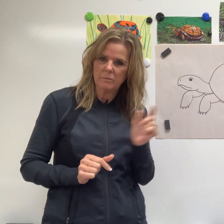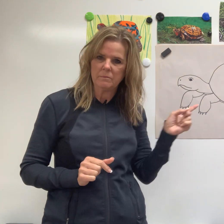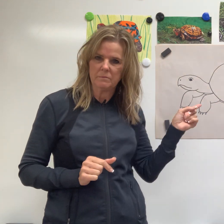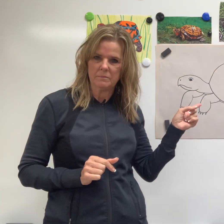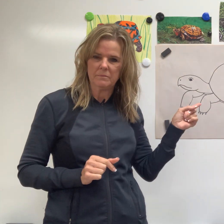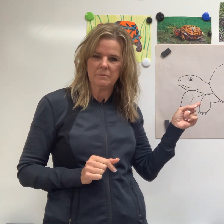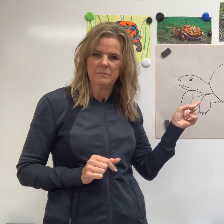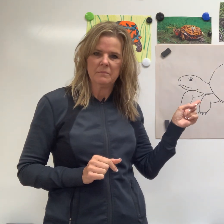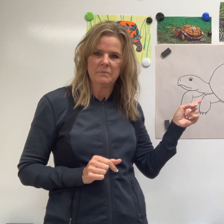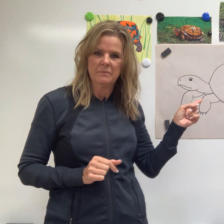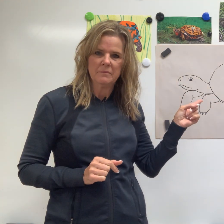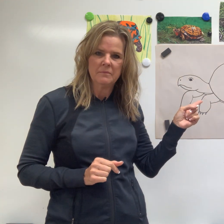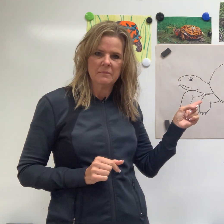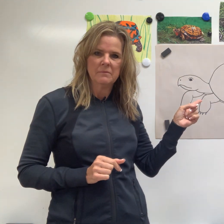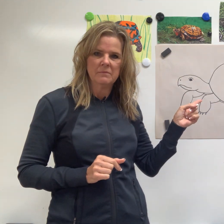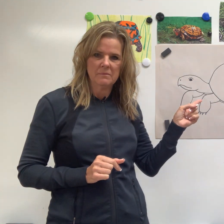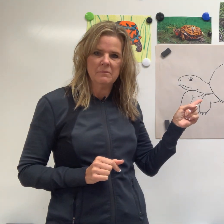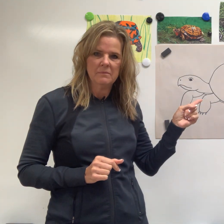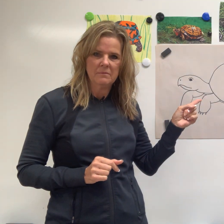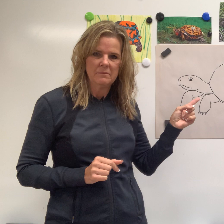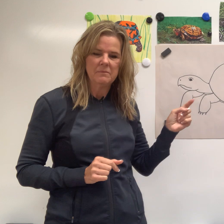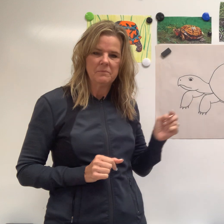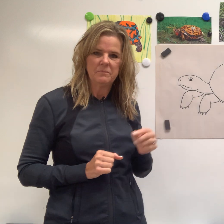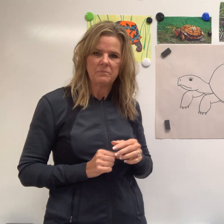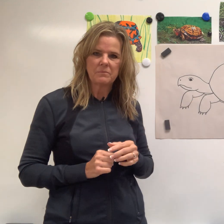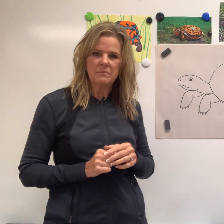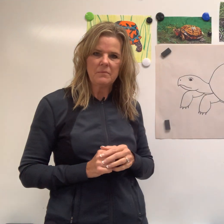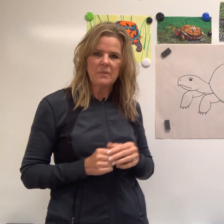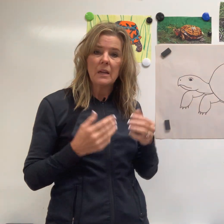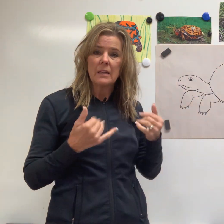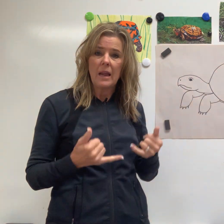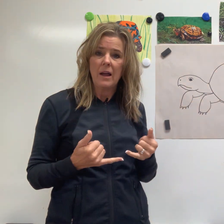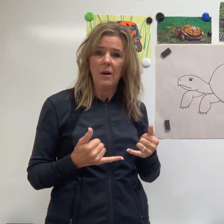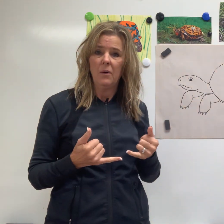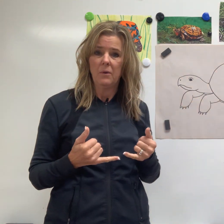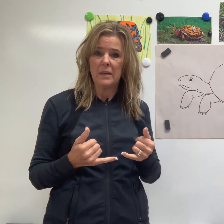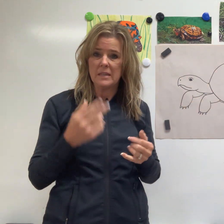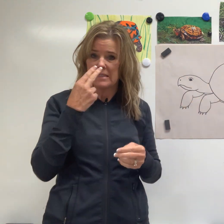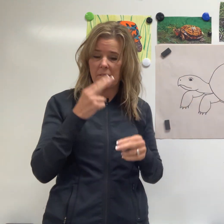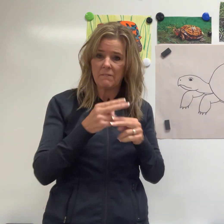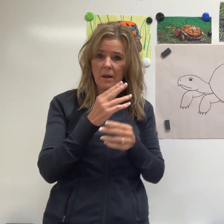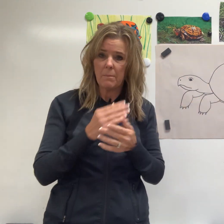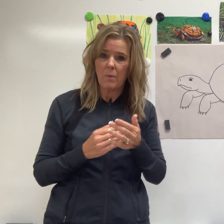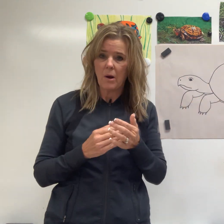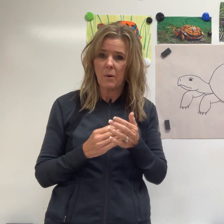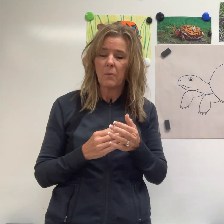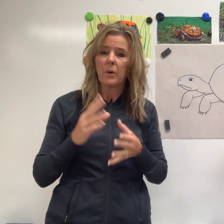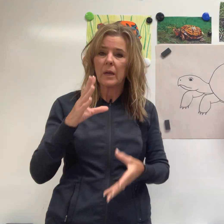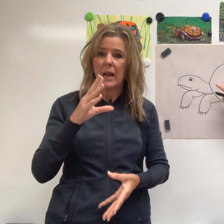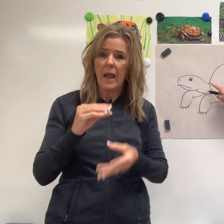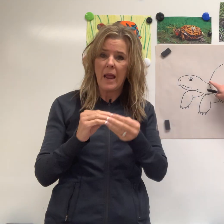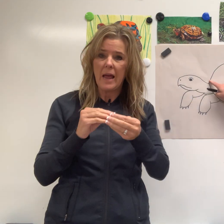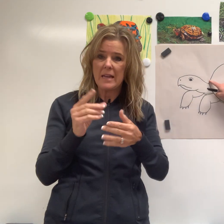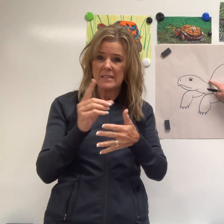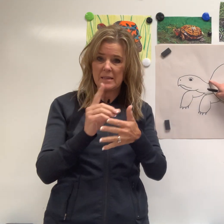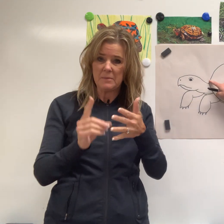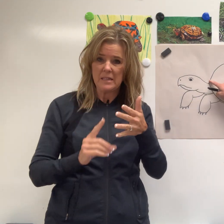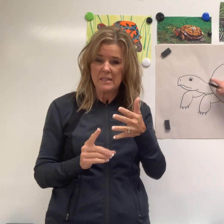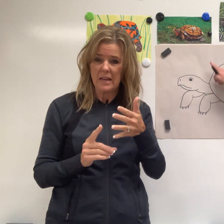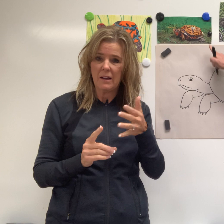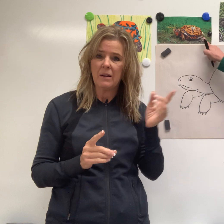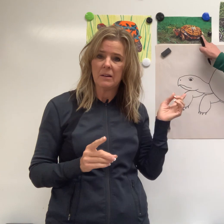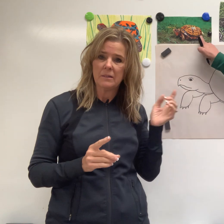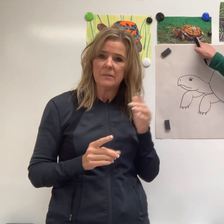line out, back in and touch. Now is the fun part. We're gonna add some detail. On the bottom part